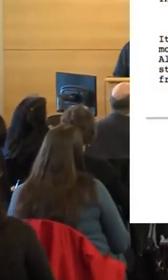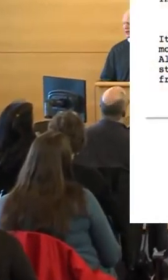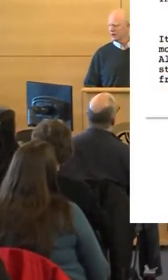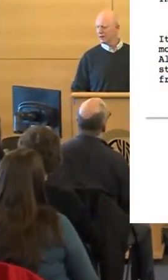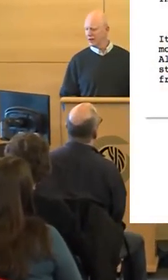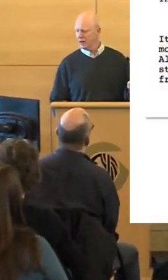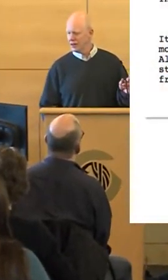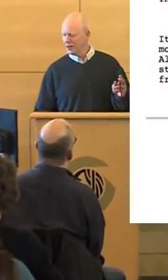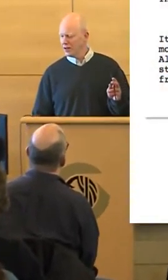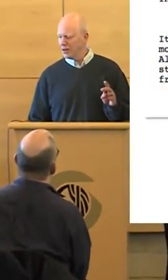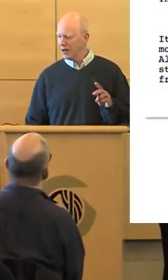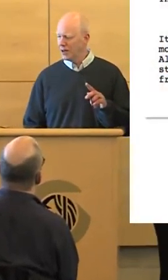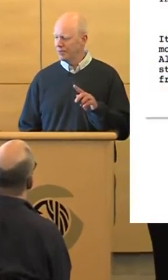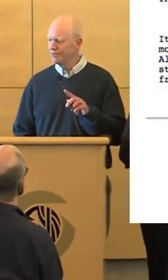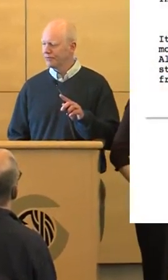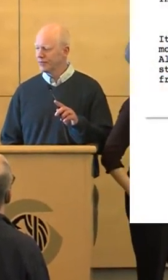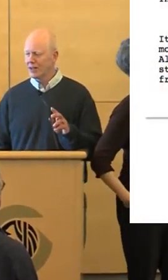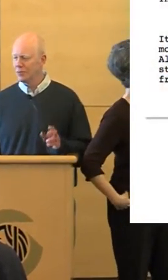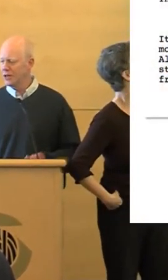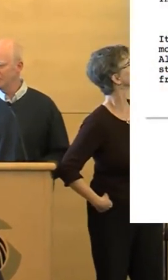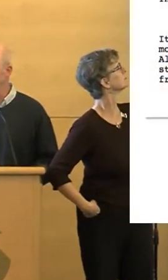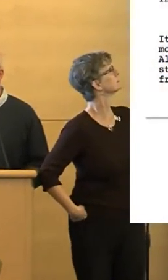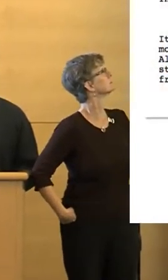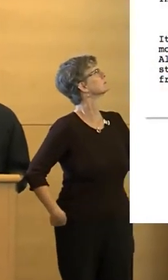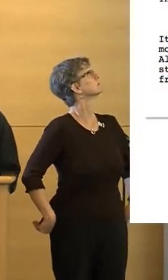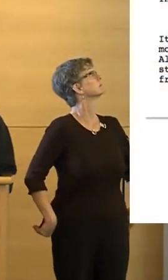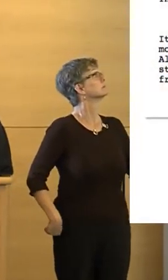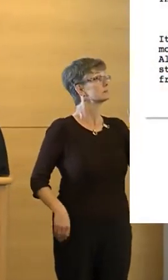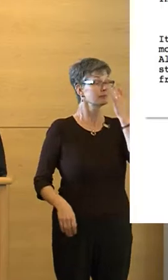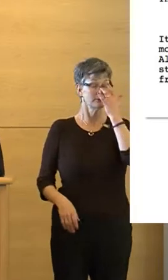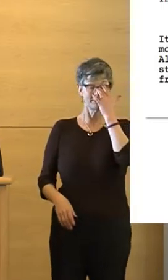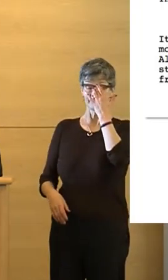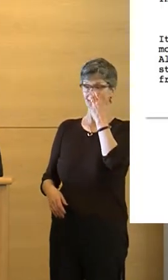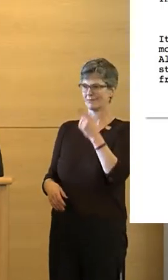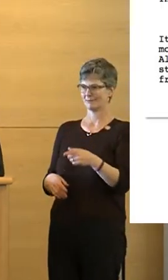About 10 hands or slightly fewer went up for that.